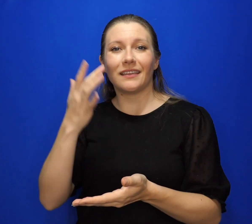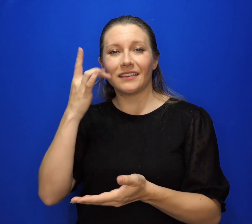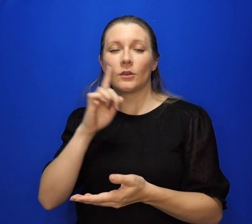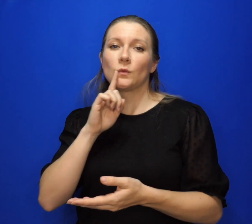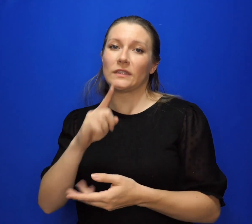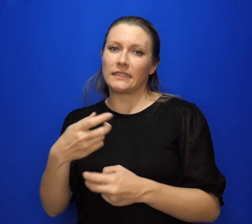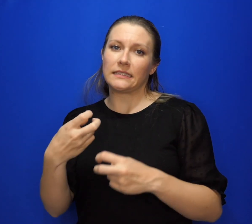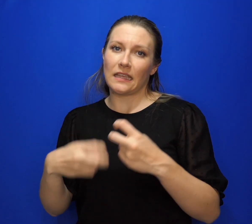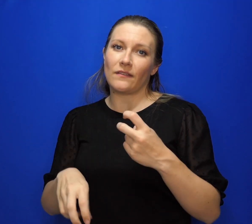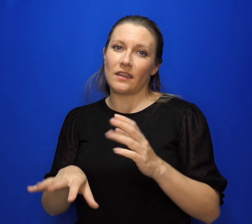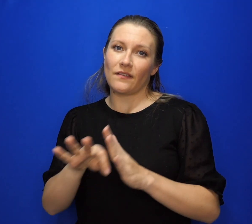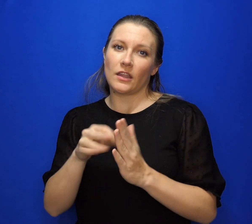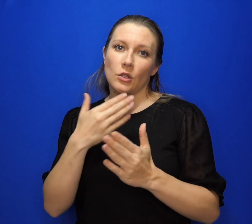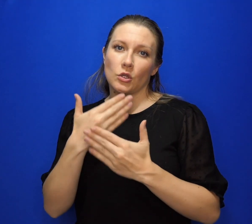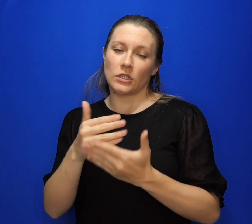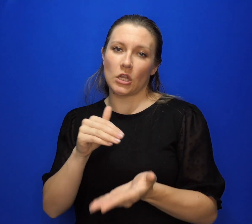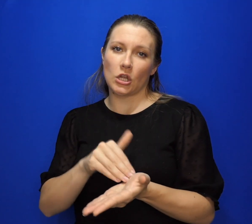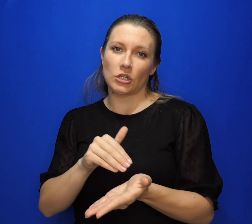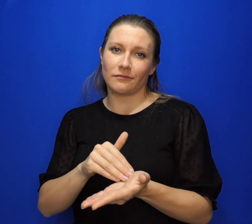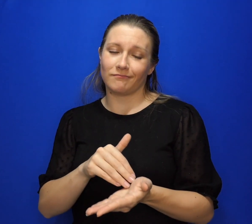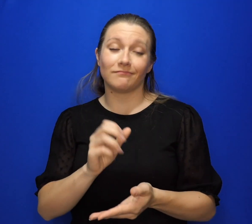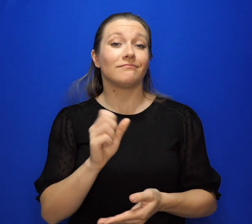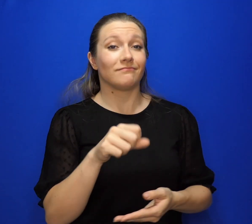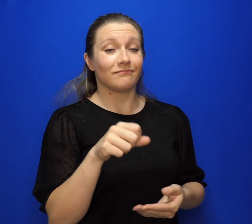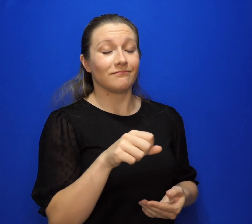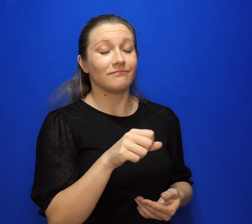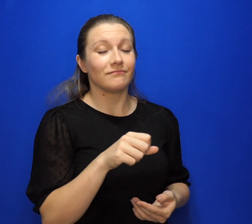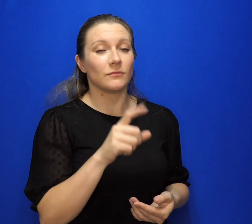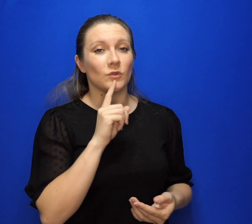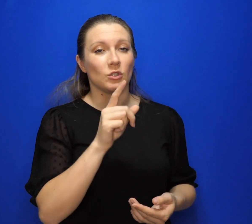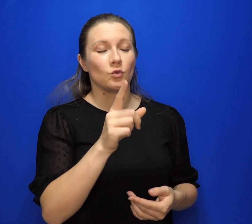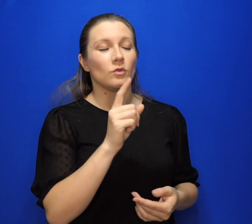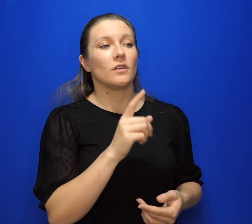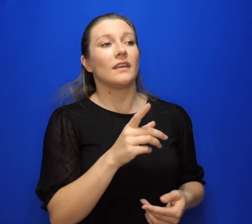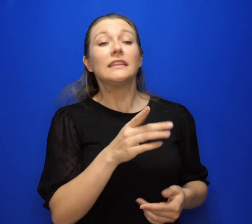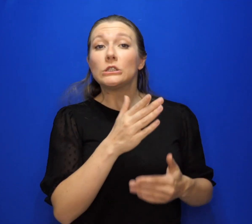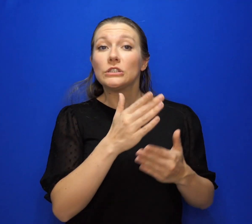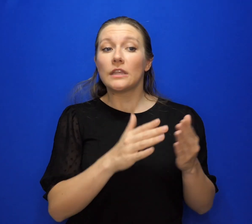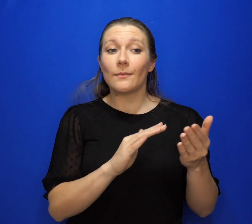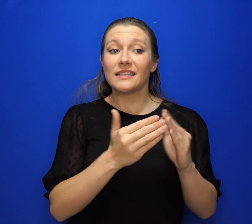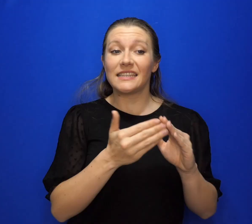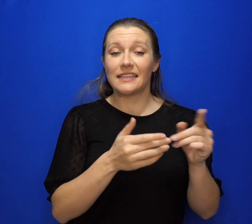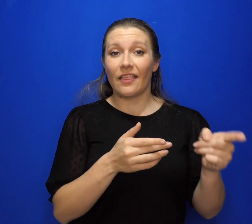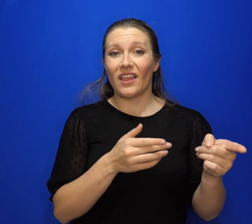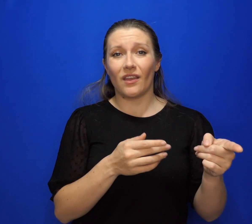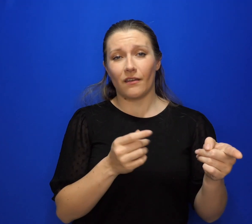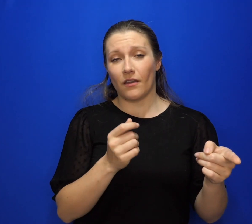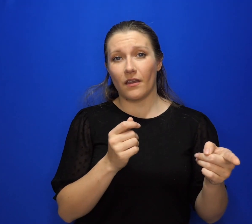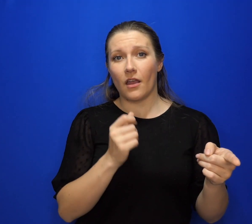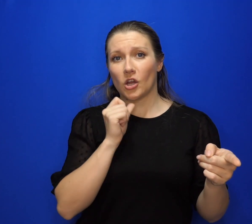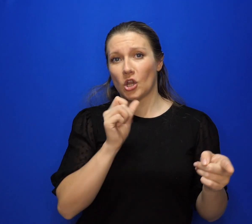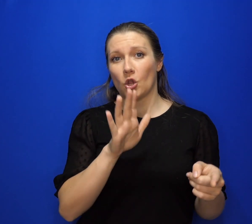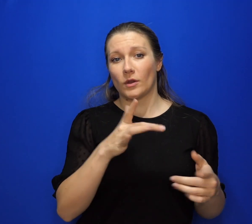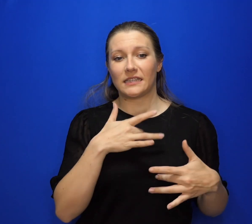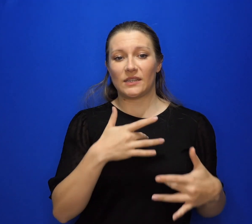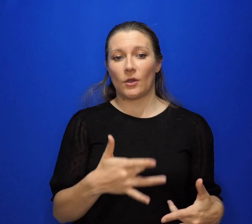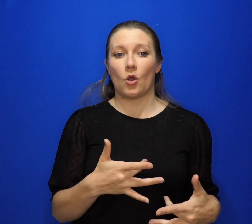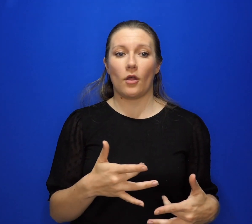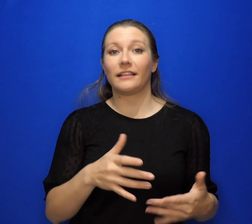is, absolutely. And there are some cities in there that are not the typical, like New York City or like Chicago. You know, there's